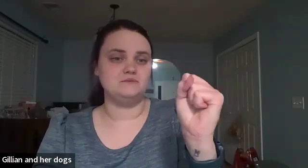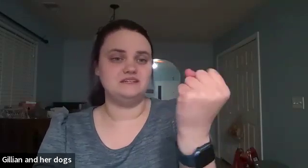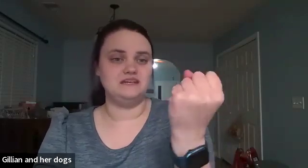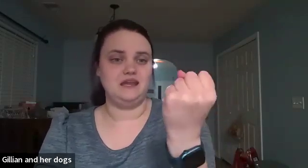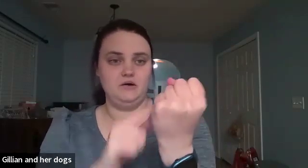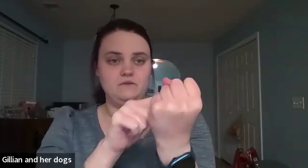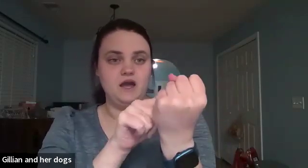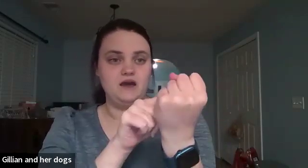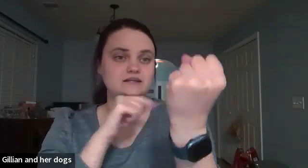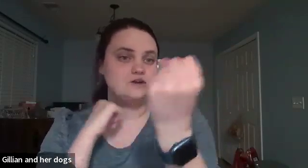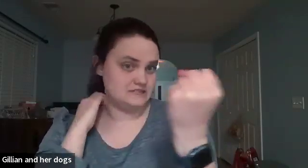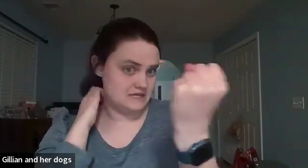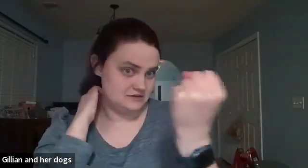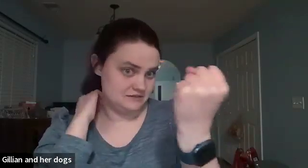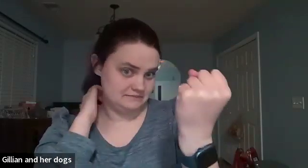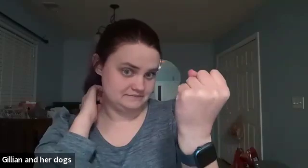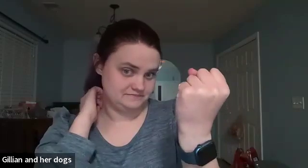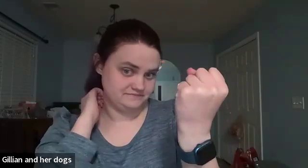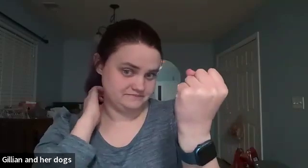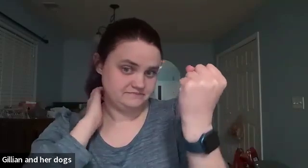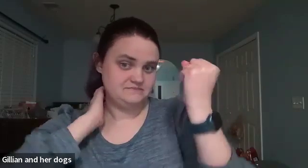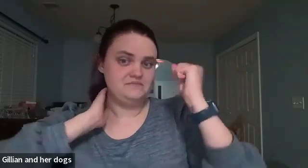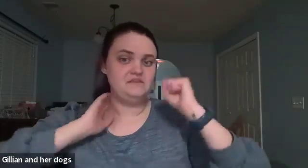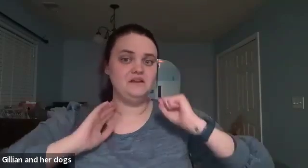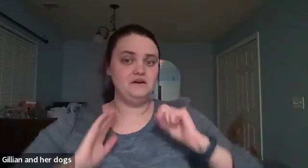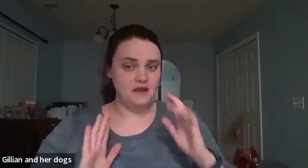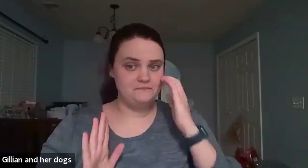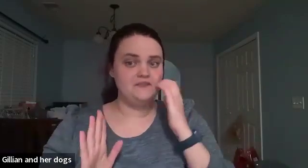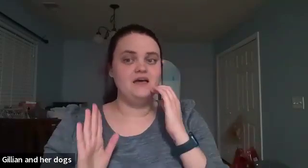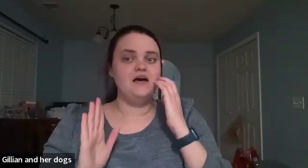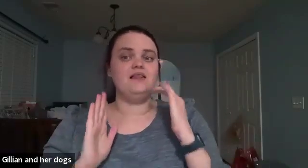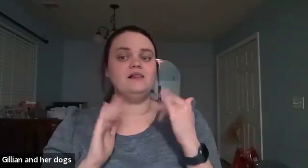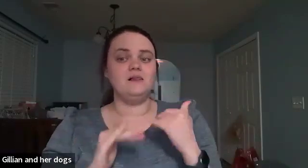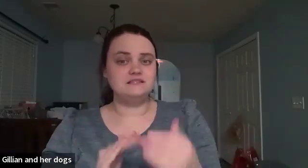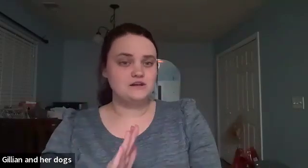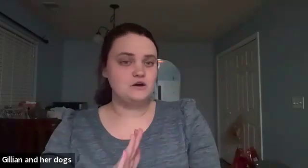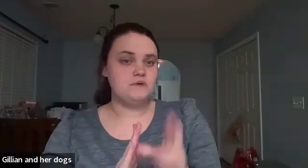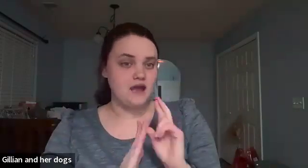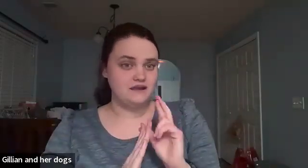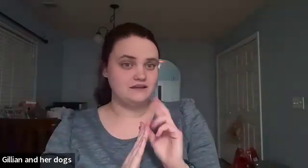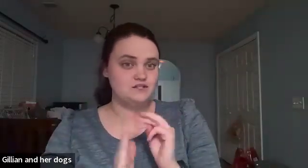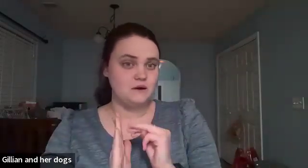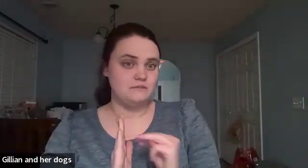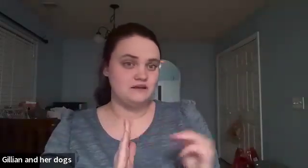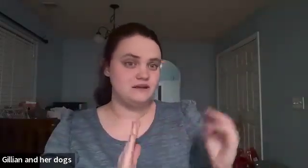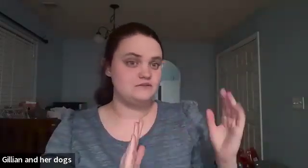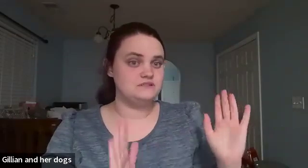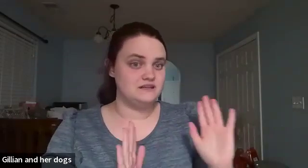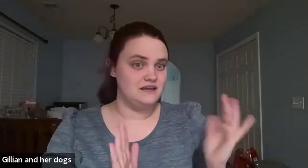thumb sticking out and behind on Saturday. Okay, let's go back and do our Monday through